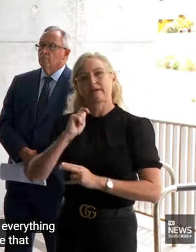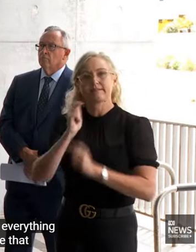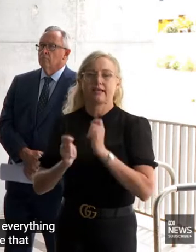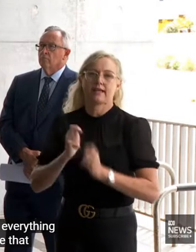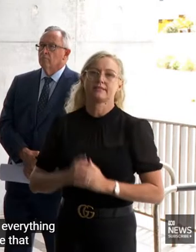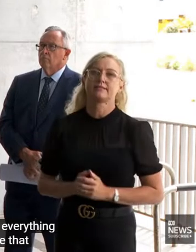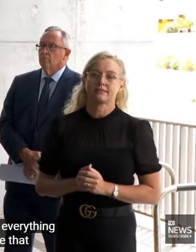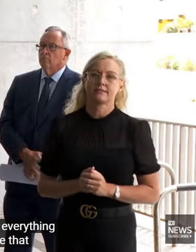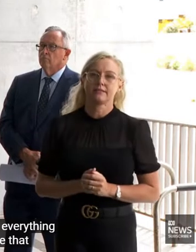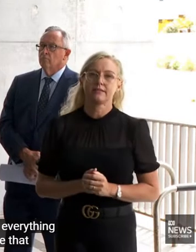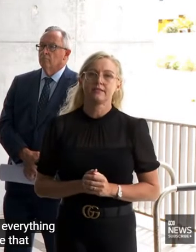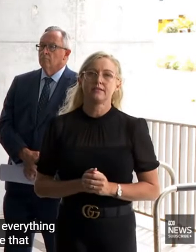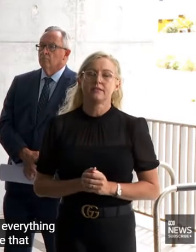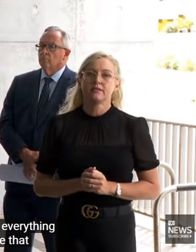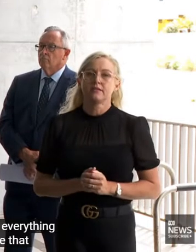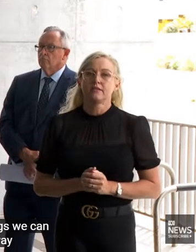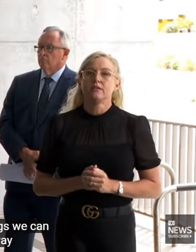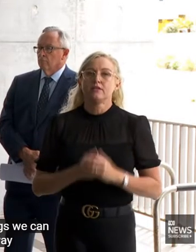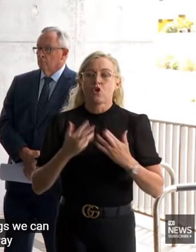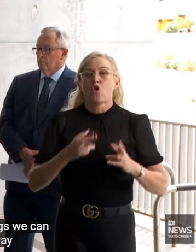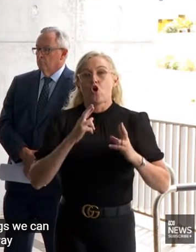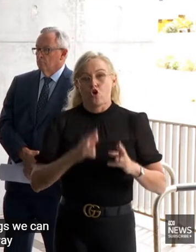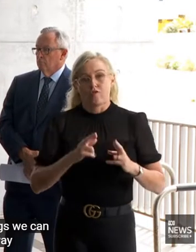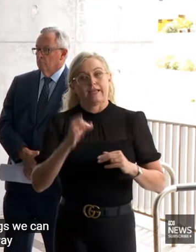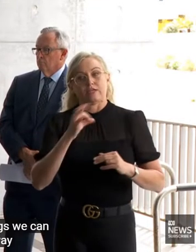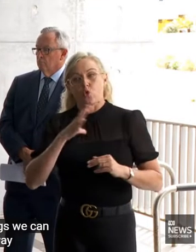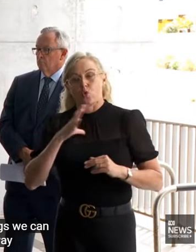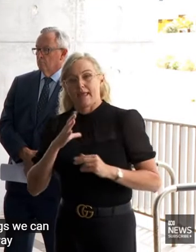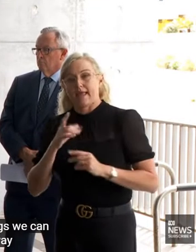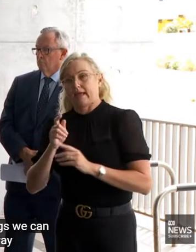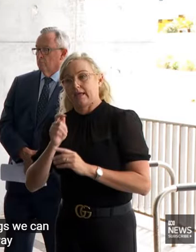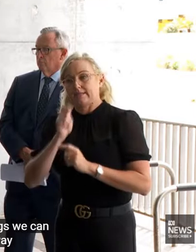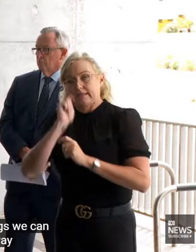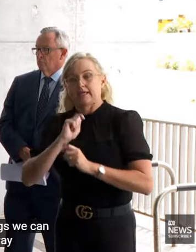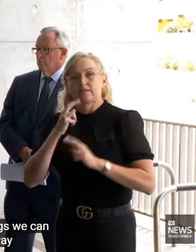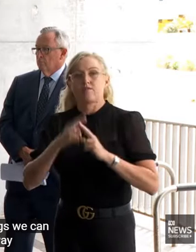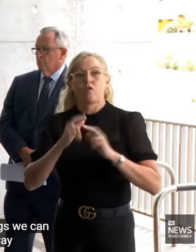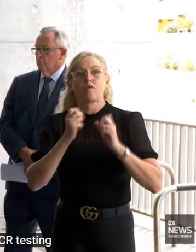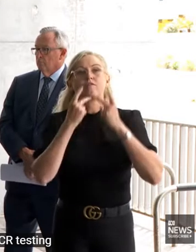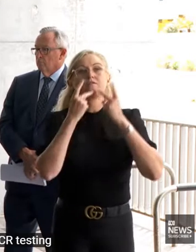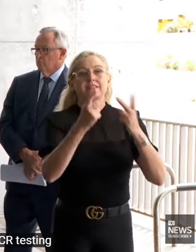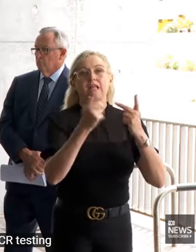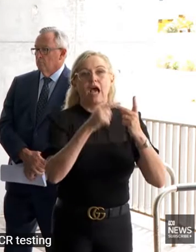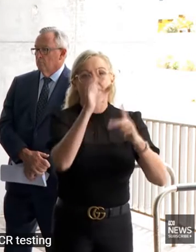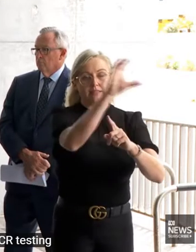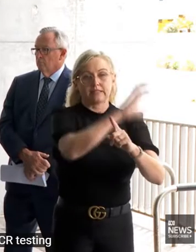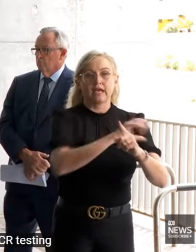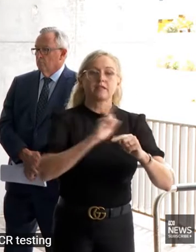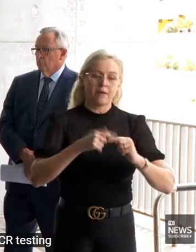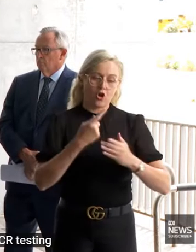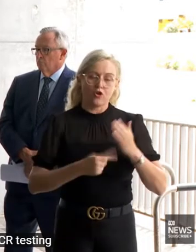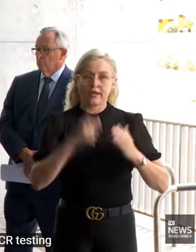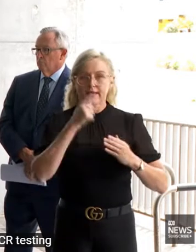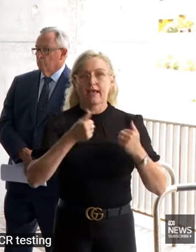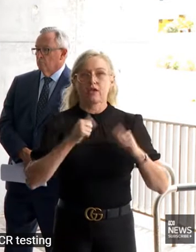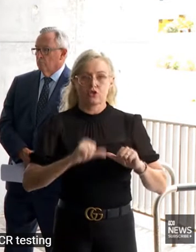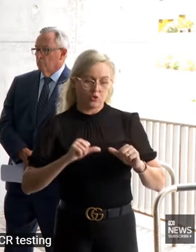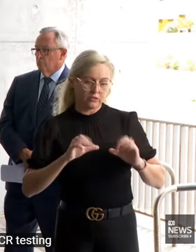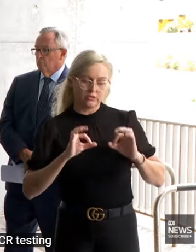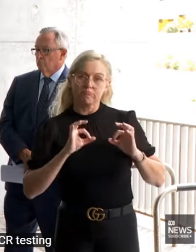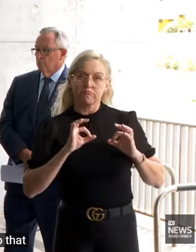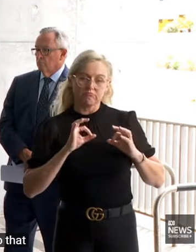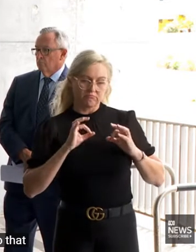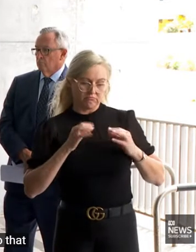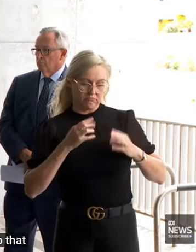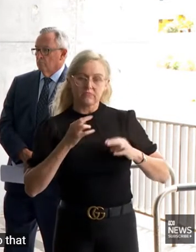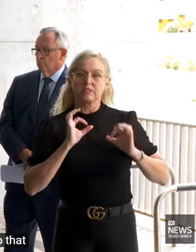away from that interstate PCR testing, and in addition to that, if you're unwell, so for those people from New South Wales, if you aren't feeling